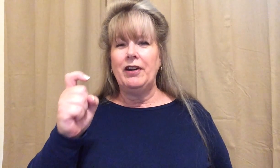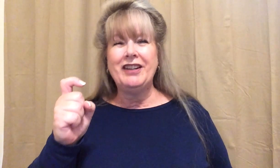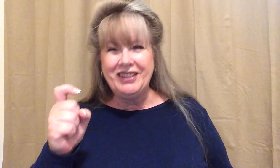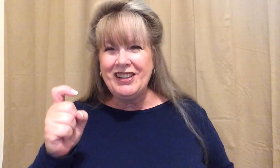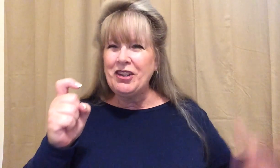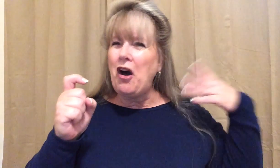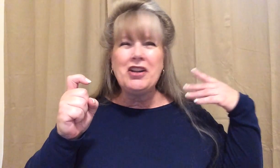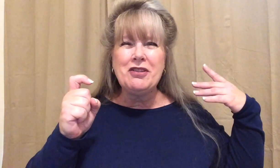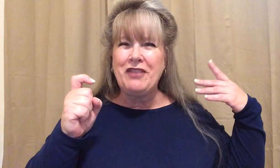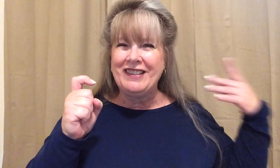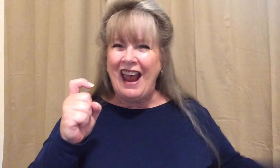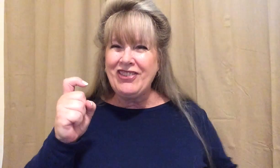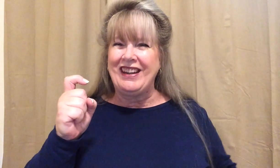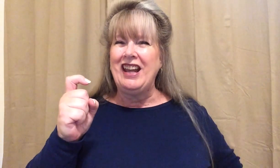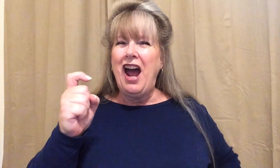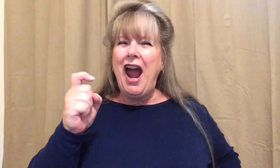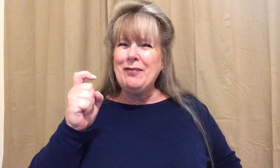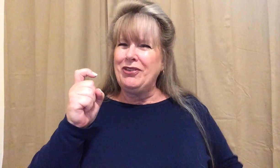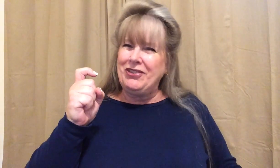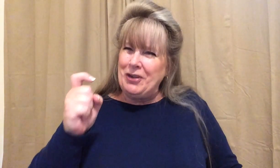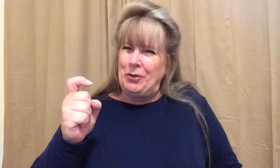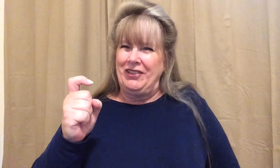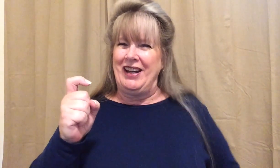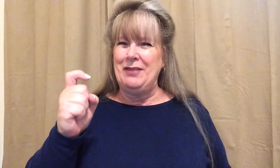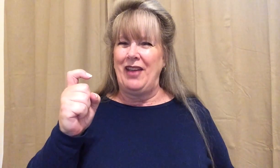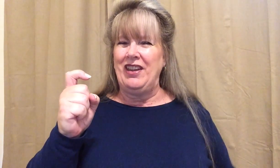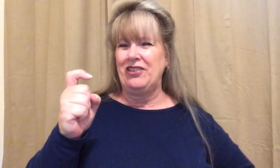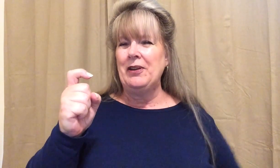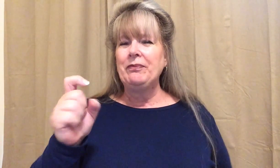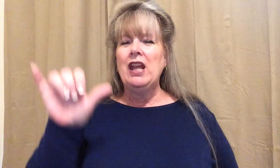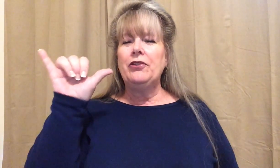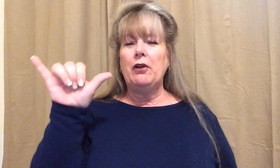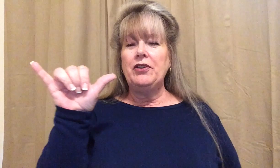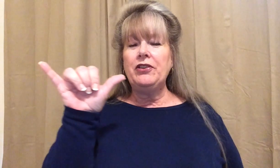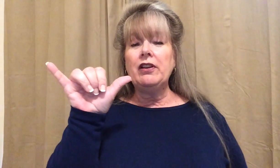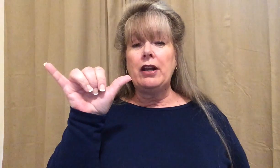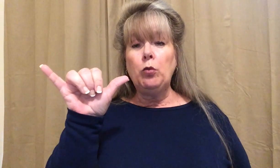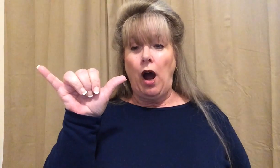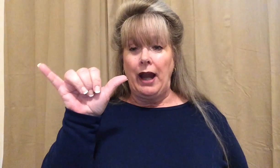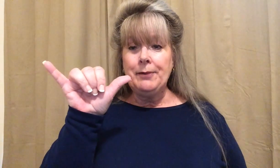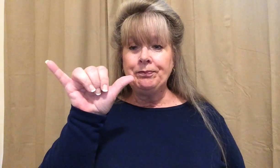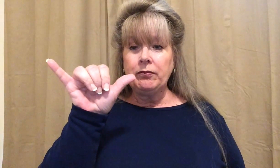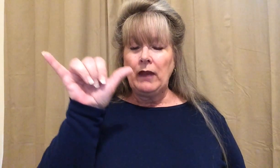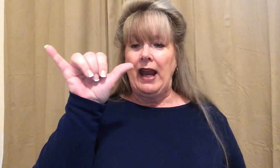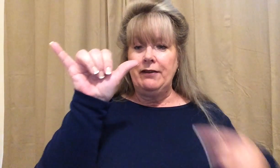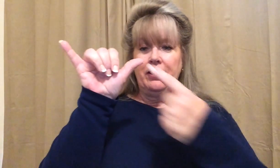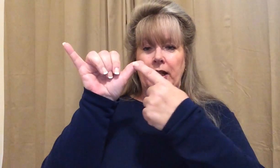Very good. You all are doing fantastic. I am super excited about this. So this is the letter Y. And if you think about